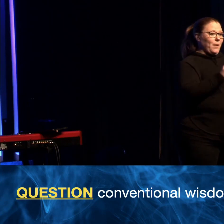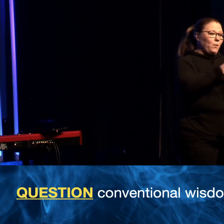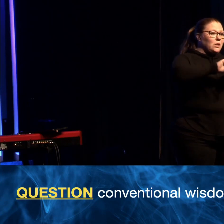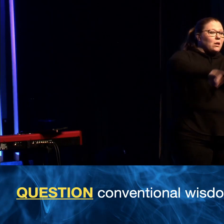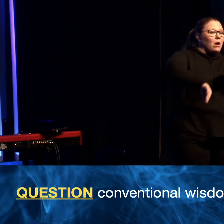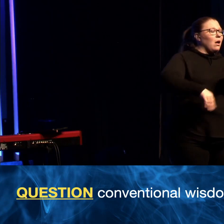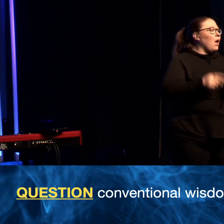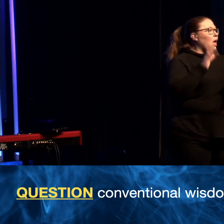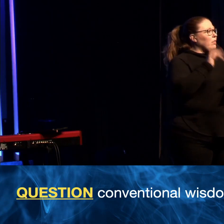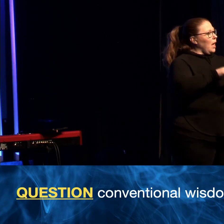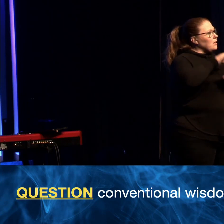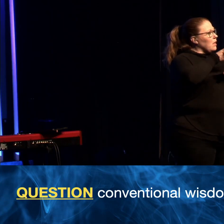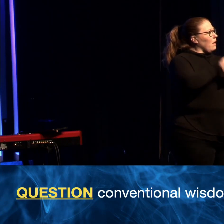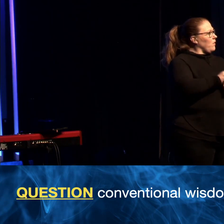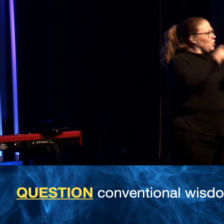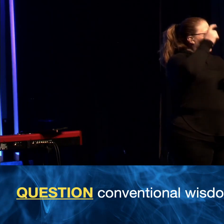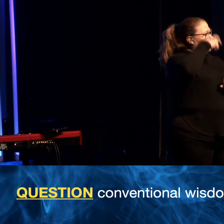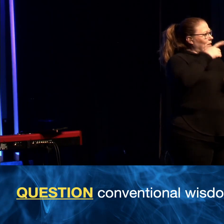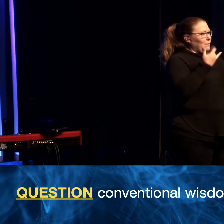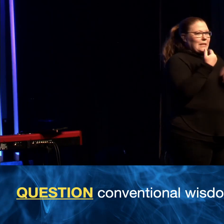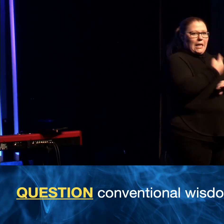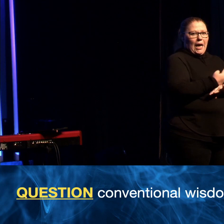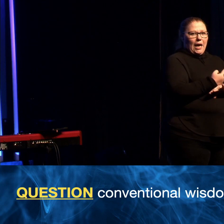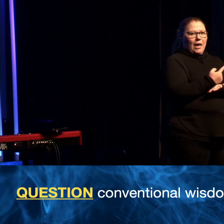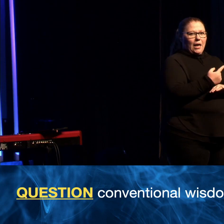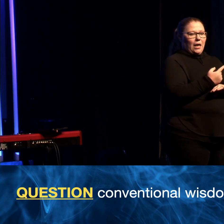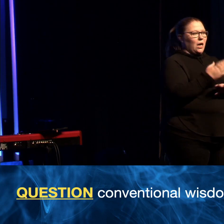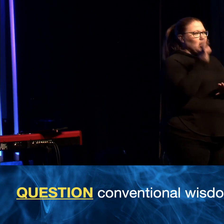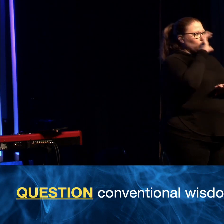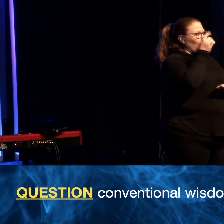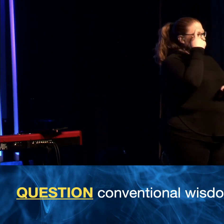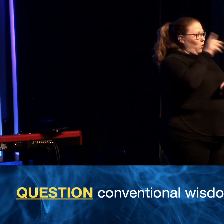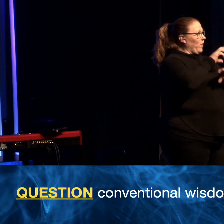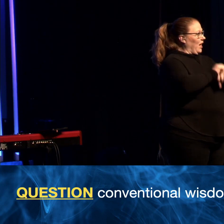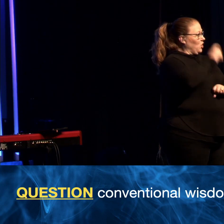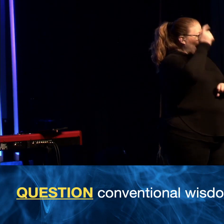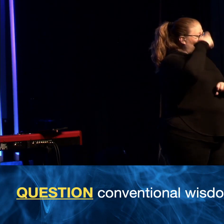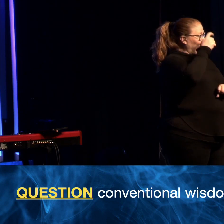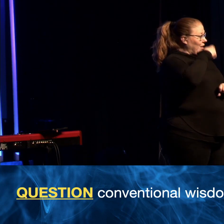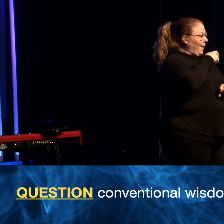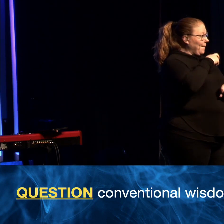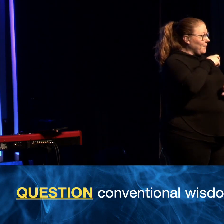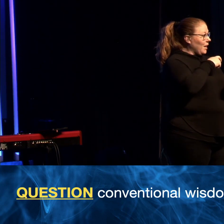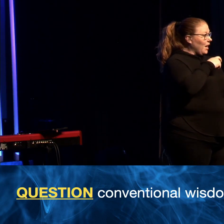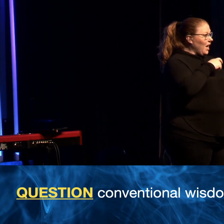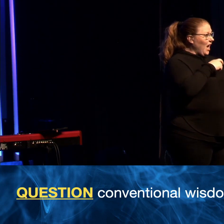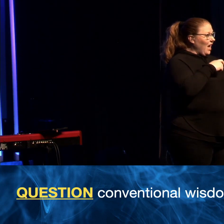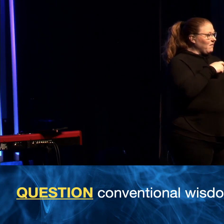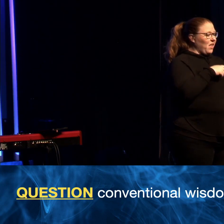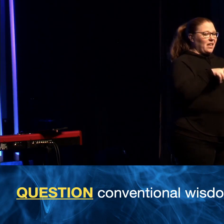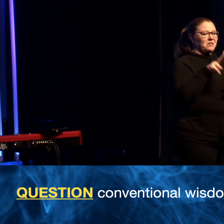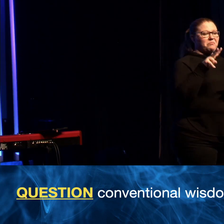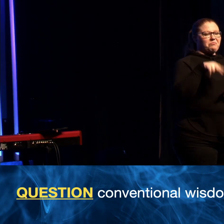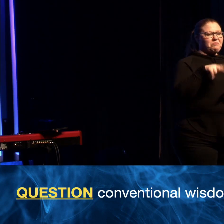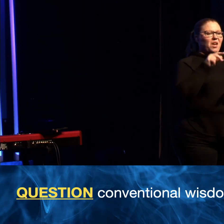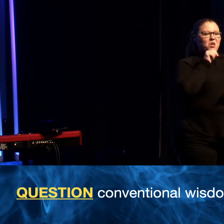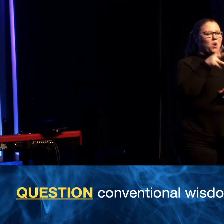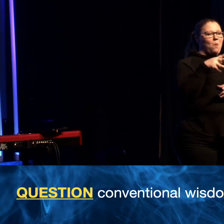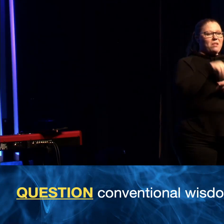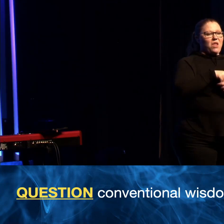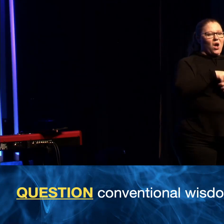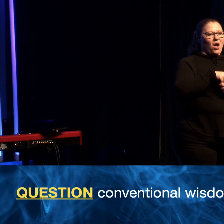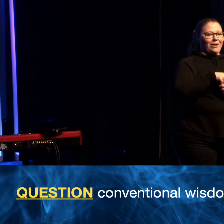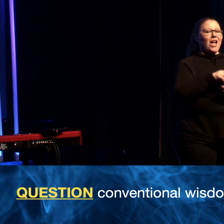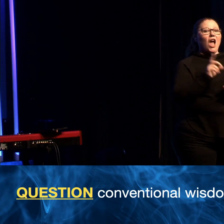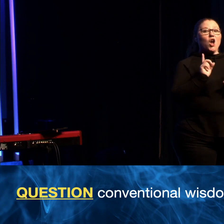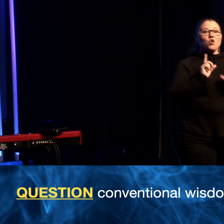is the conventional wisdom of the day. So look for who conventional wisdom says doesn't belong and run to them and you will experience and encounter Jesus. I